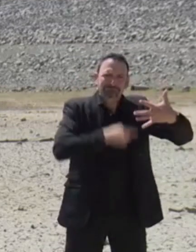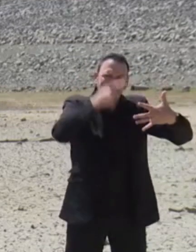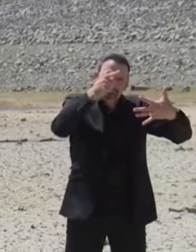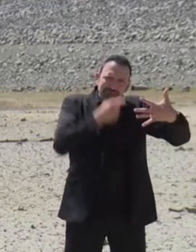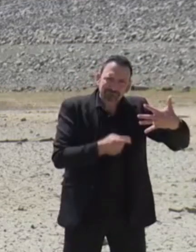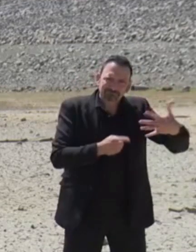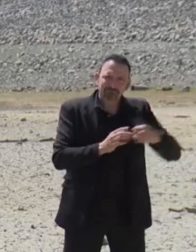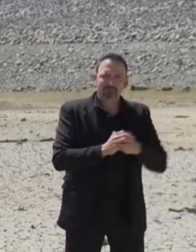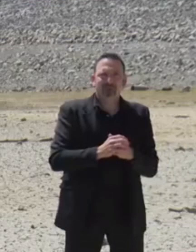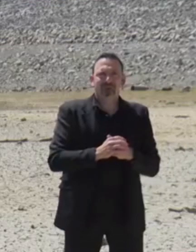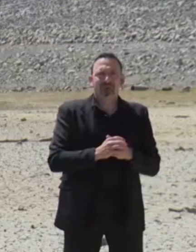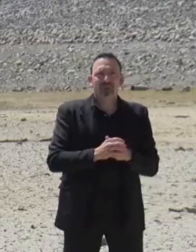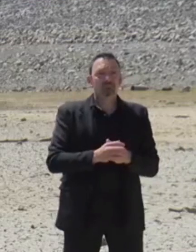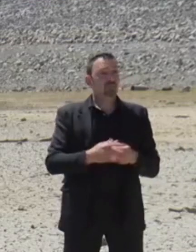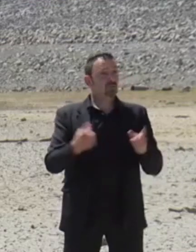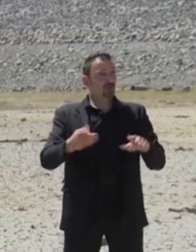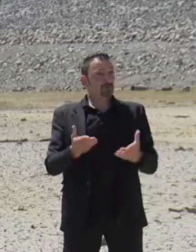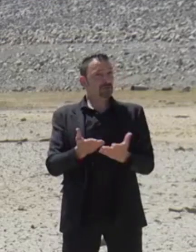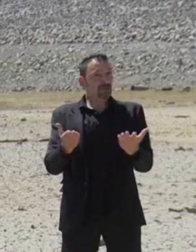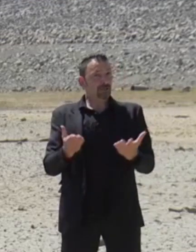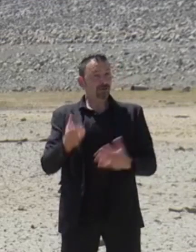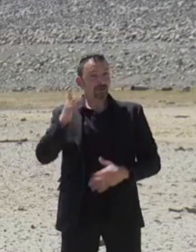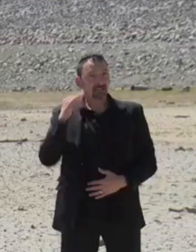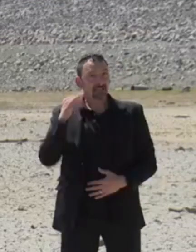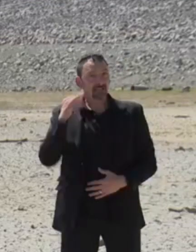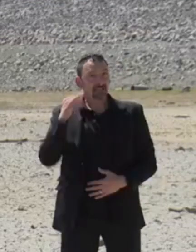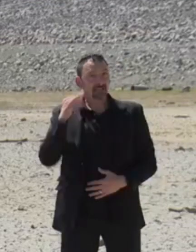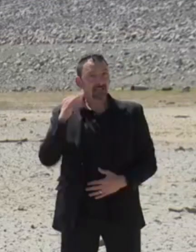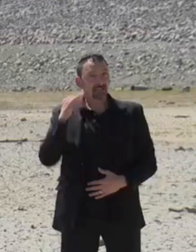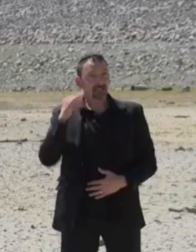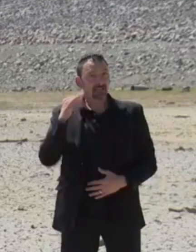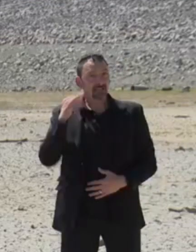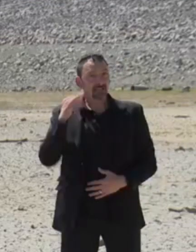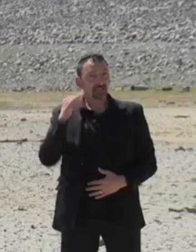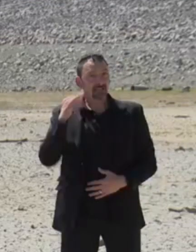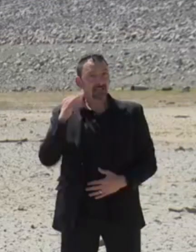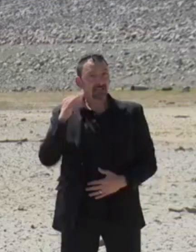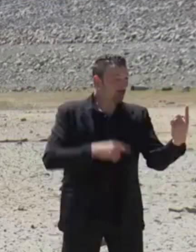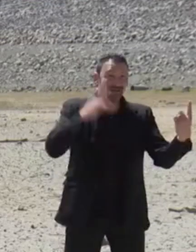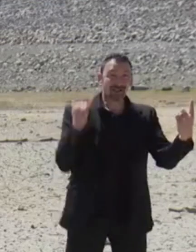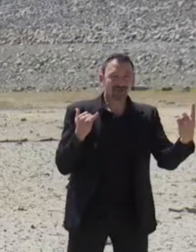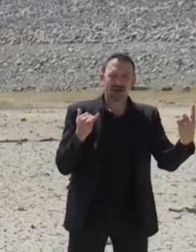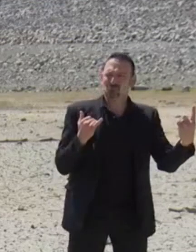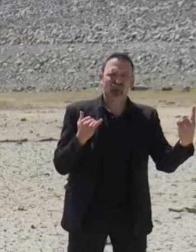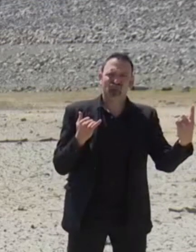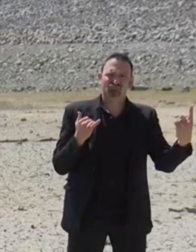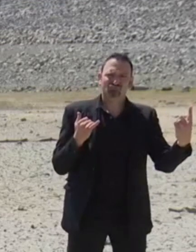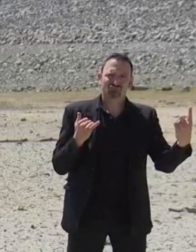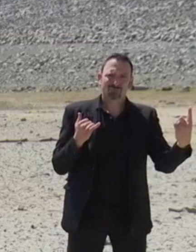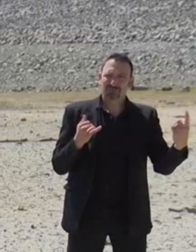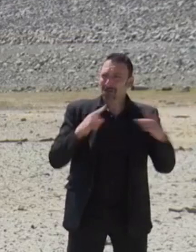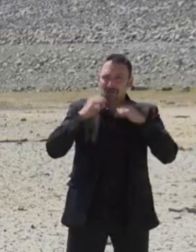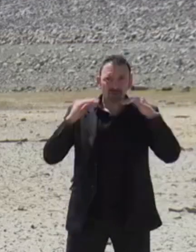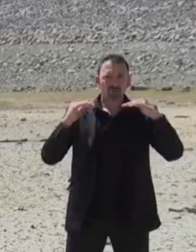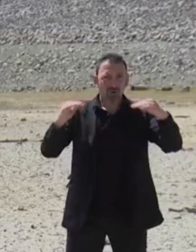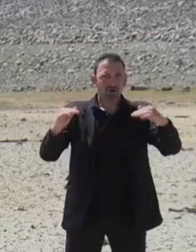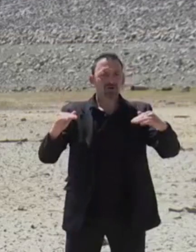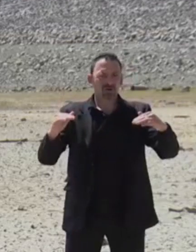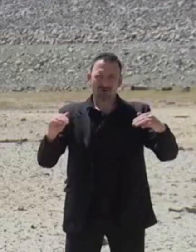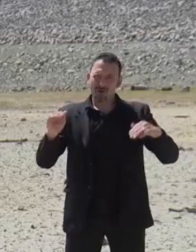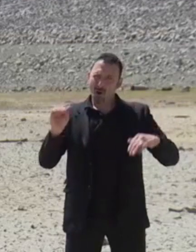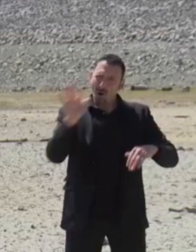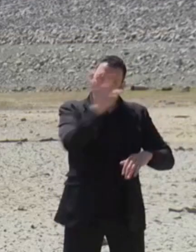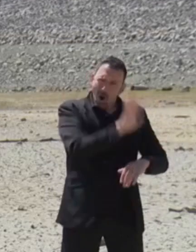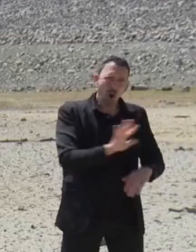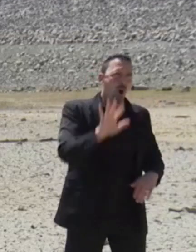Now, what's occurring here in the state of California is not necessarily unique to the state of California. The drought conditions persist across the west coast of the